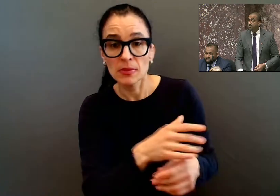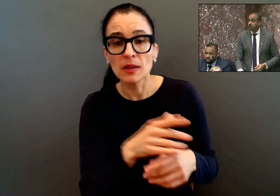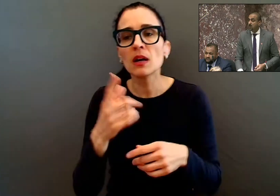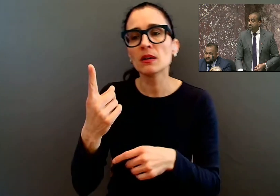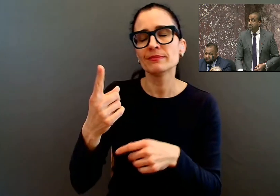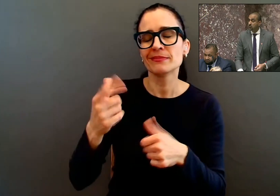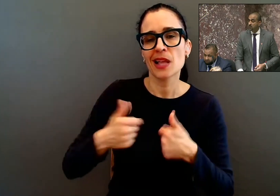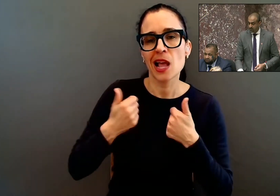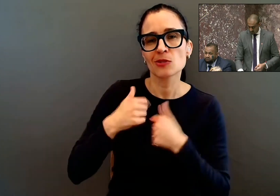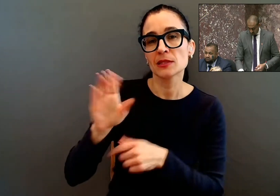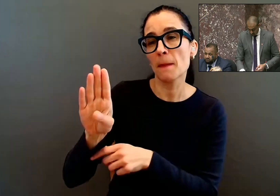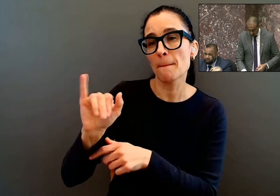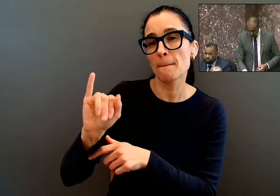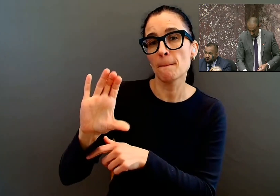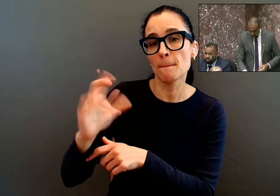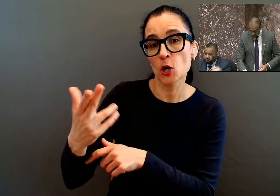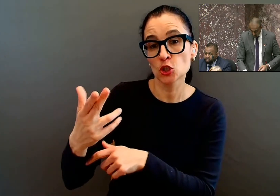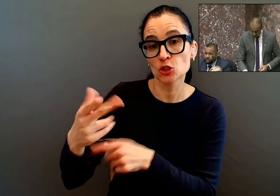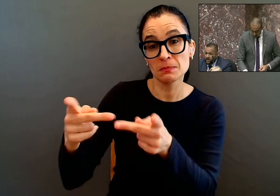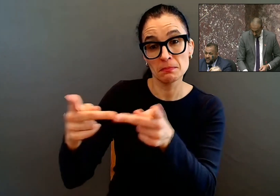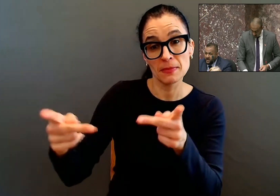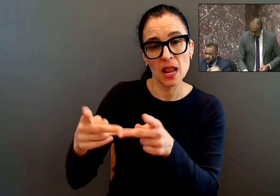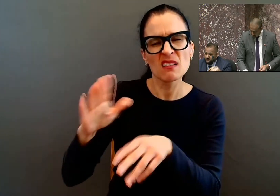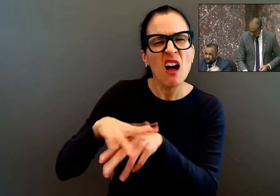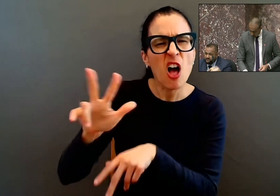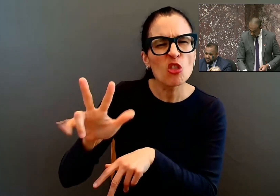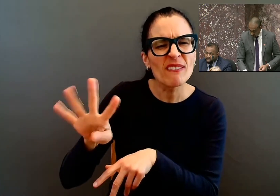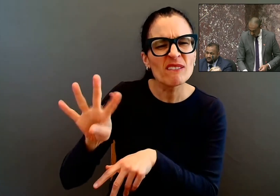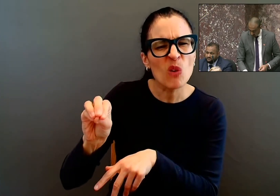units open. Perhaps he can go and visit them. Honourable Speaker.